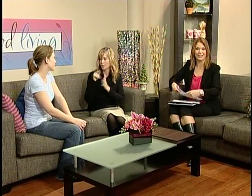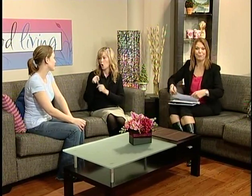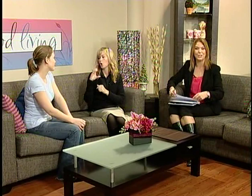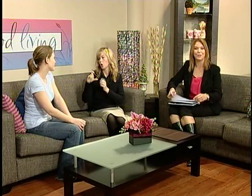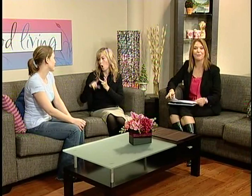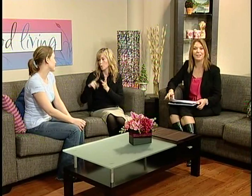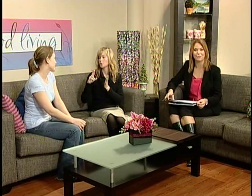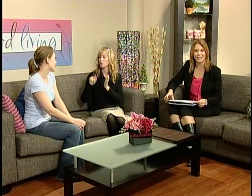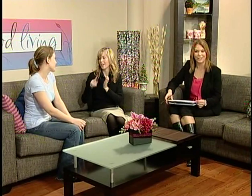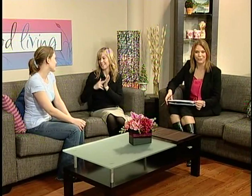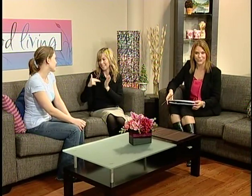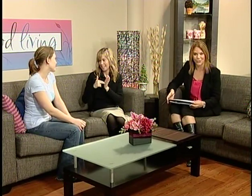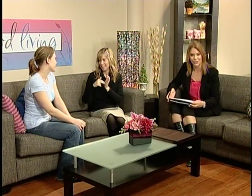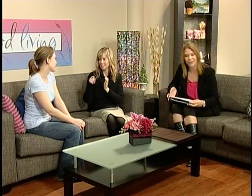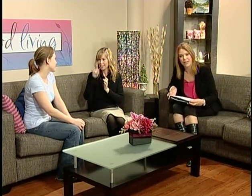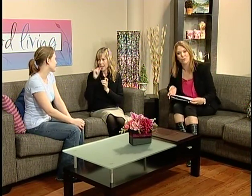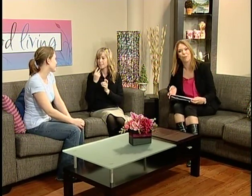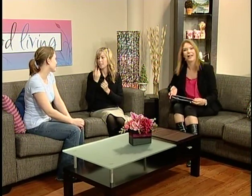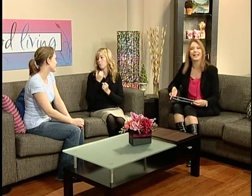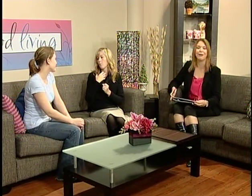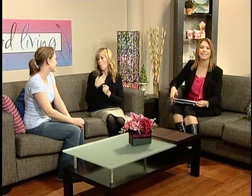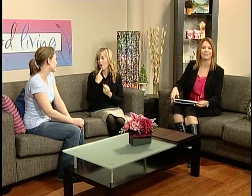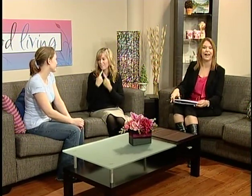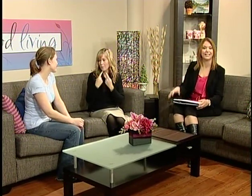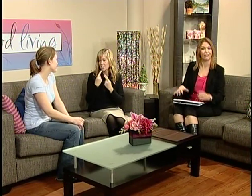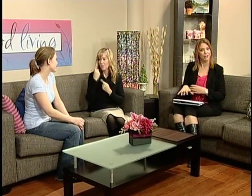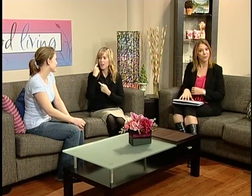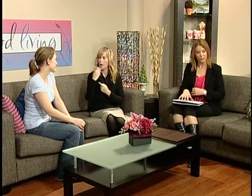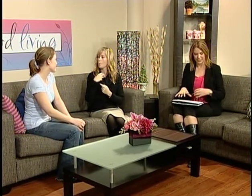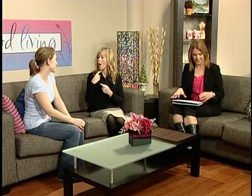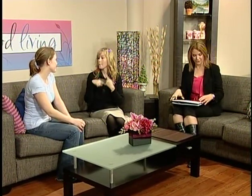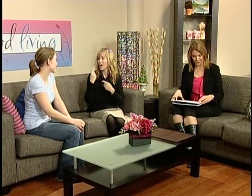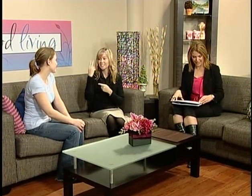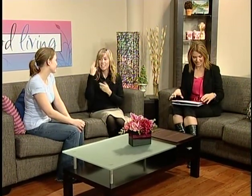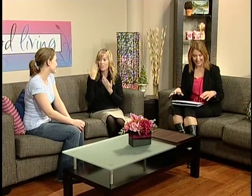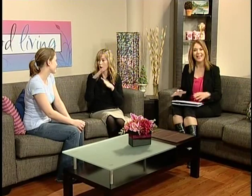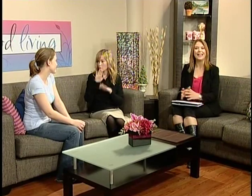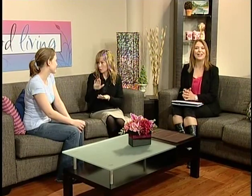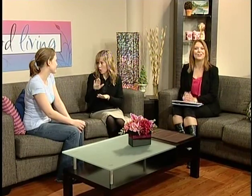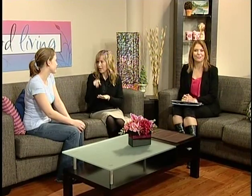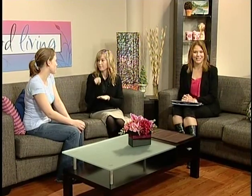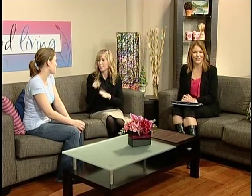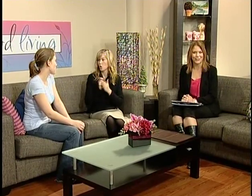www.nzsign.co.nz. They'll point you in the right direction, and also you can find out more about Deaf Aotearoa as well, which is the office right here in Christchurch.